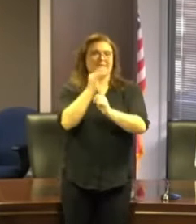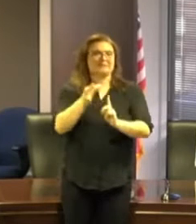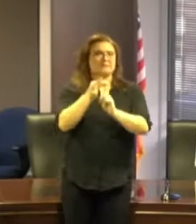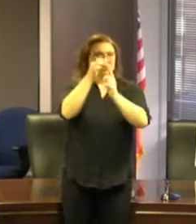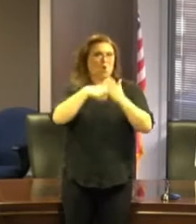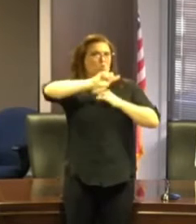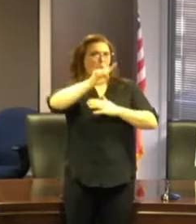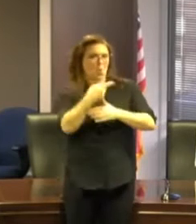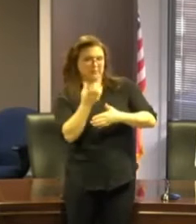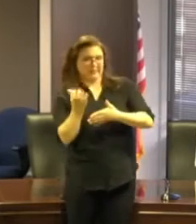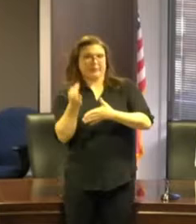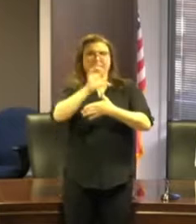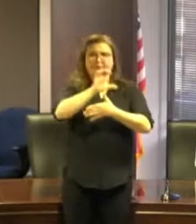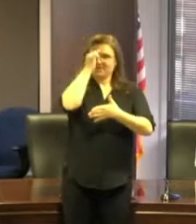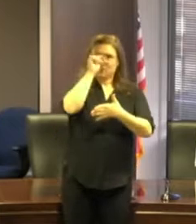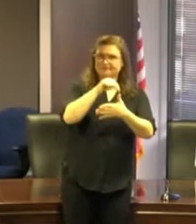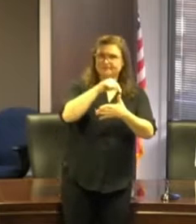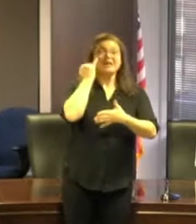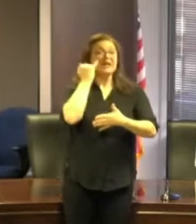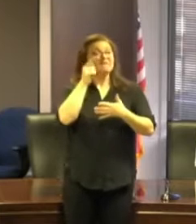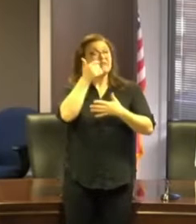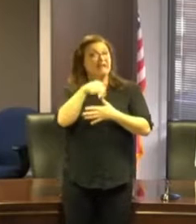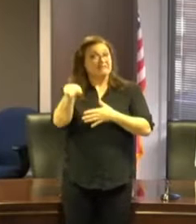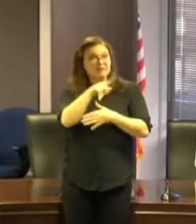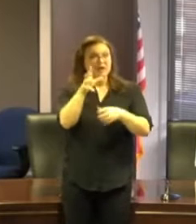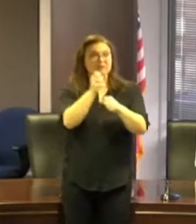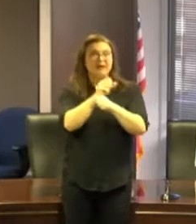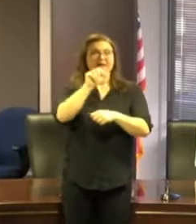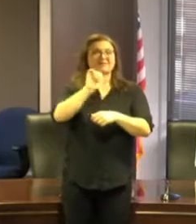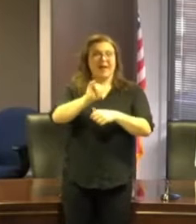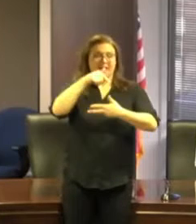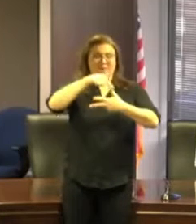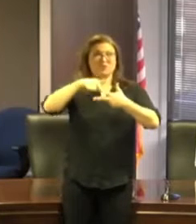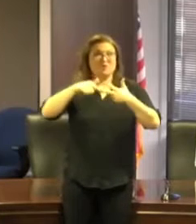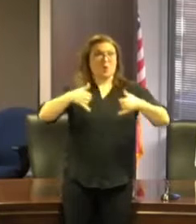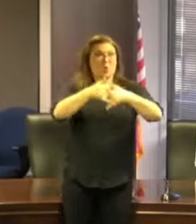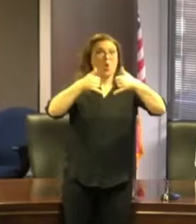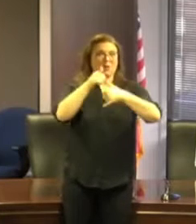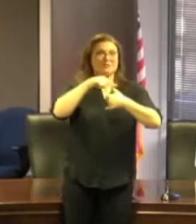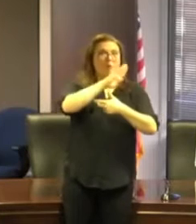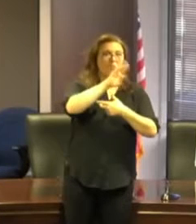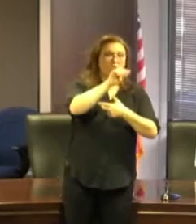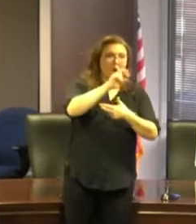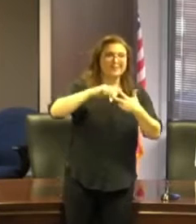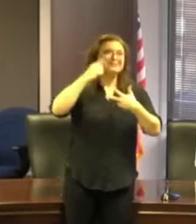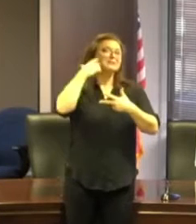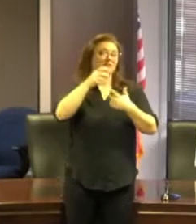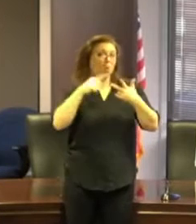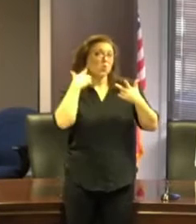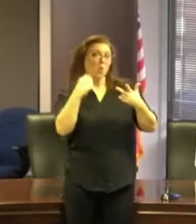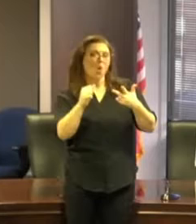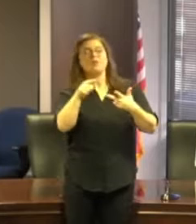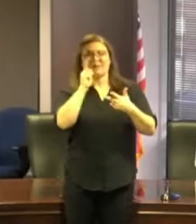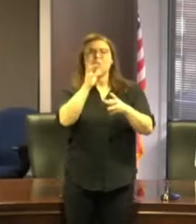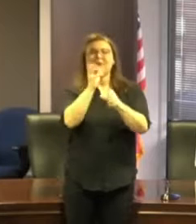the ACHA bronze or is Joint Commission accredited, they would get a 1% add-on to their rate, not to